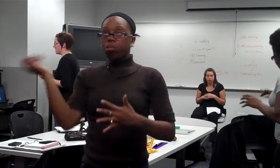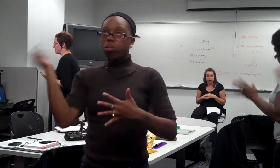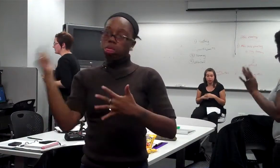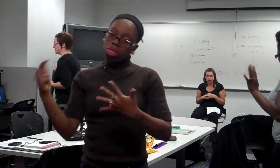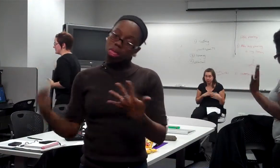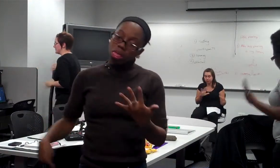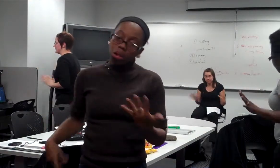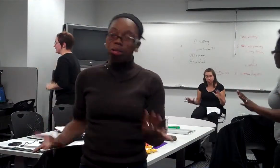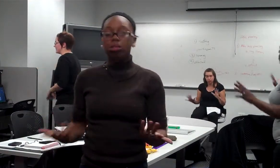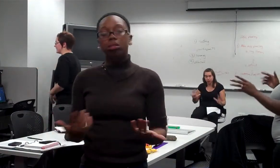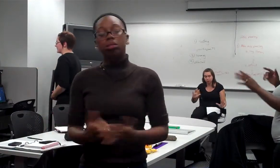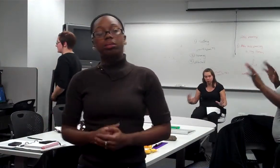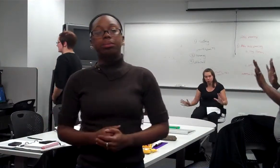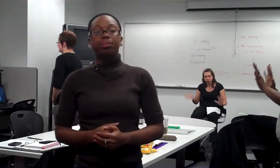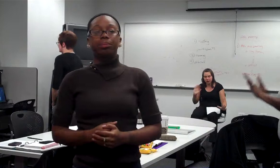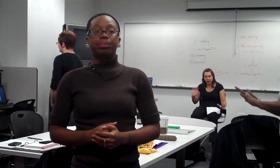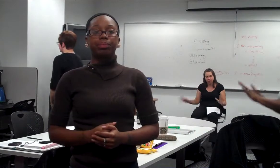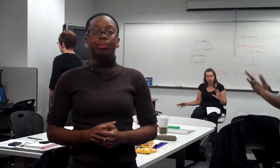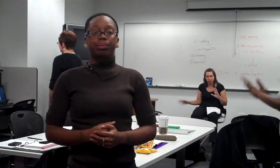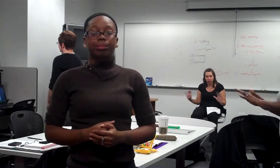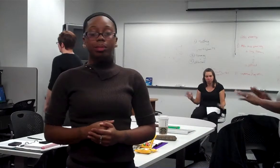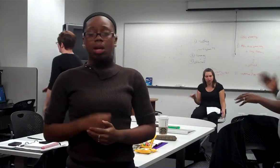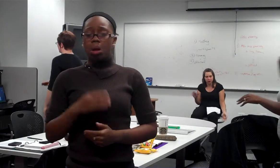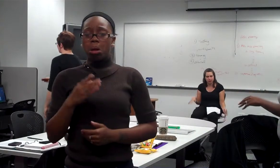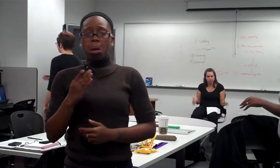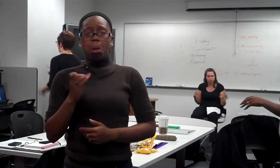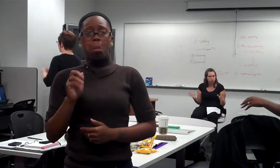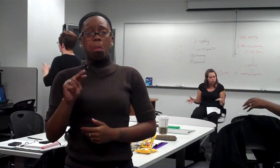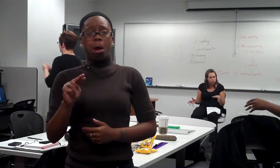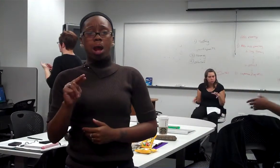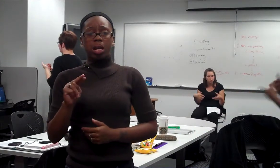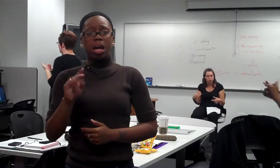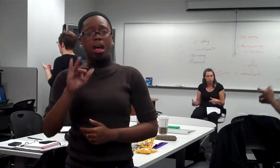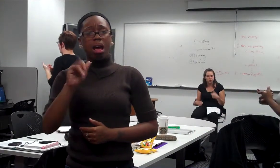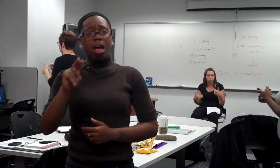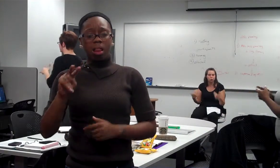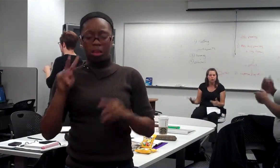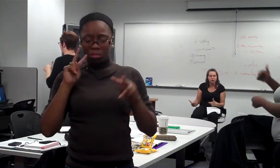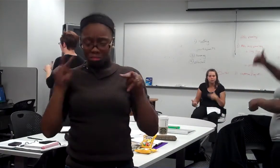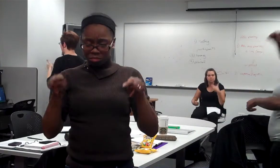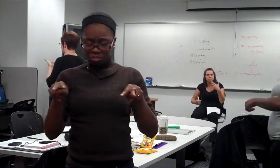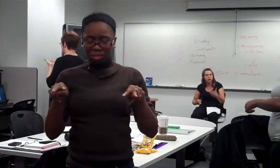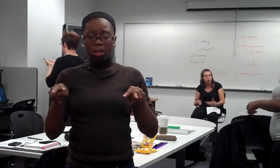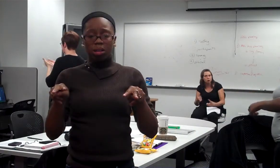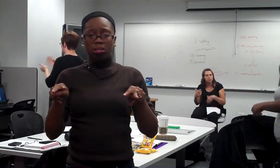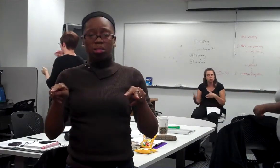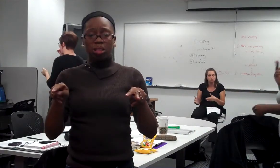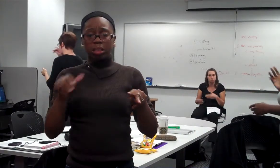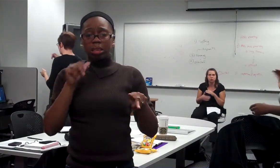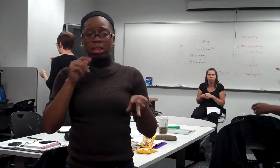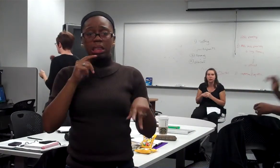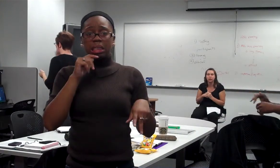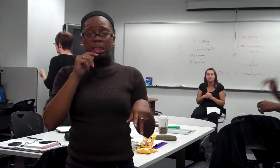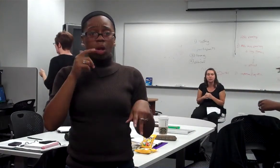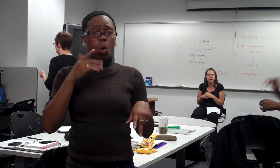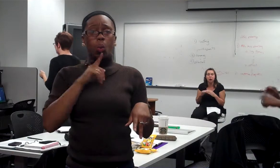like, and Brian and Alan are kind of behind us, and they realize what's going on, but they don't realize the severity of the situation. And he's like, Kara,